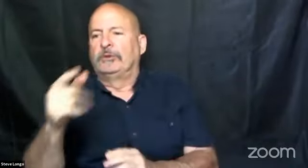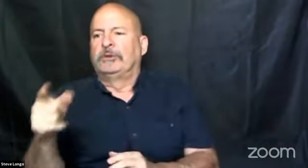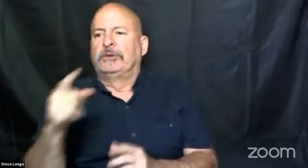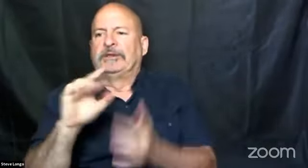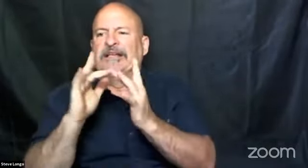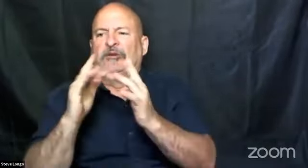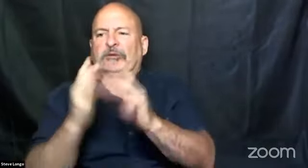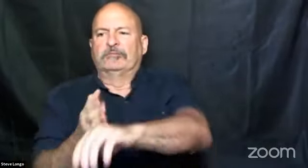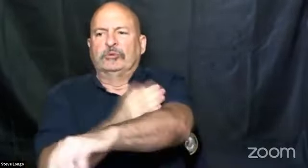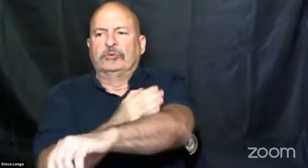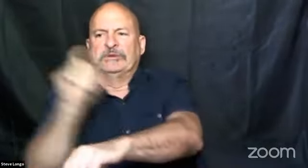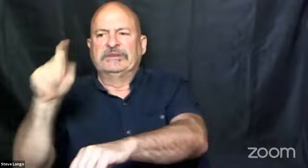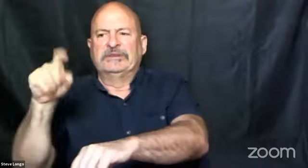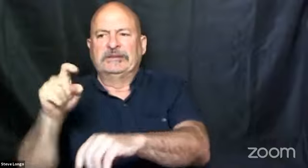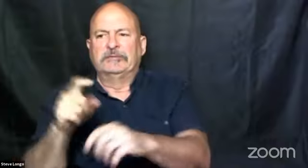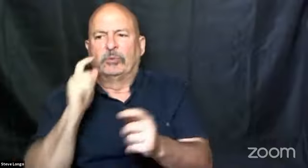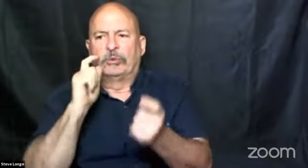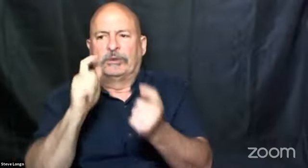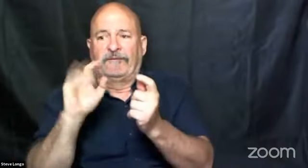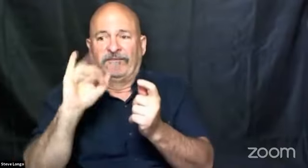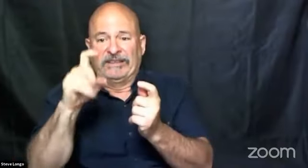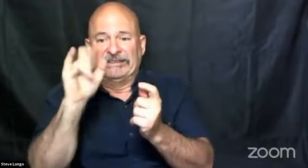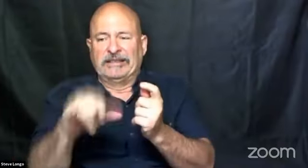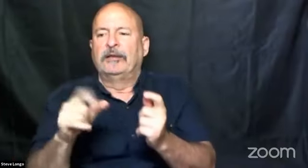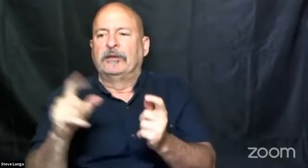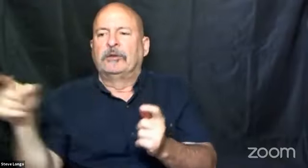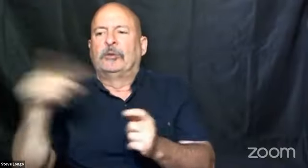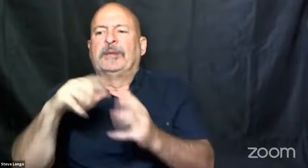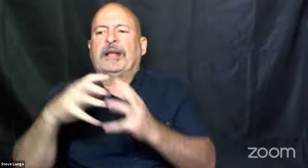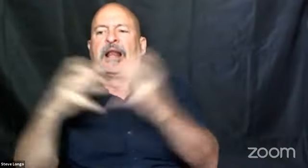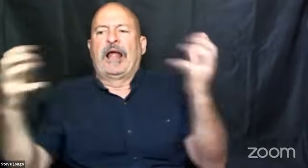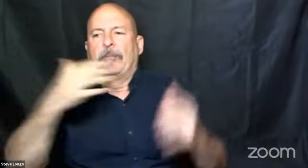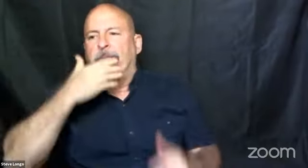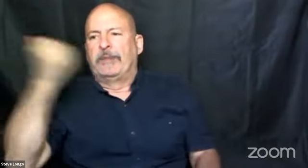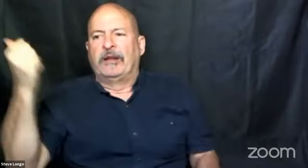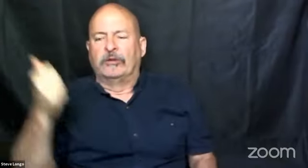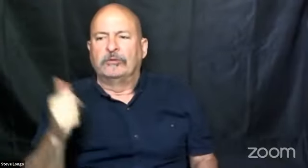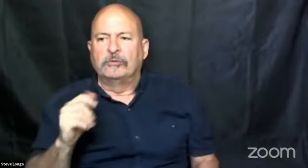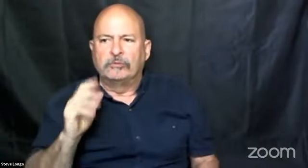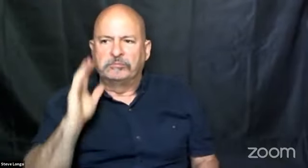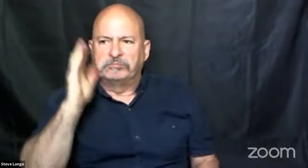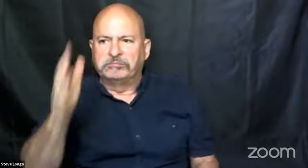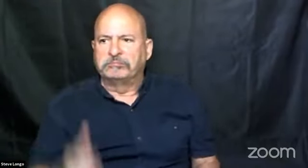so we just have that to keep in mind for the future if we do need to make any other final adjustments or improvements.